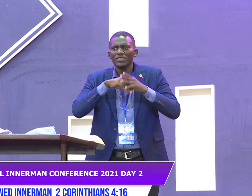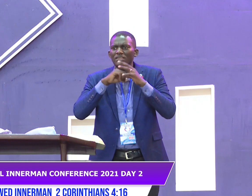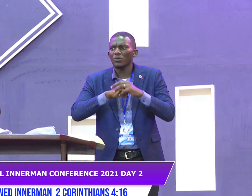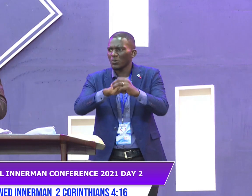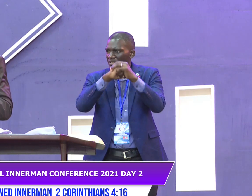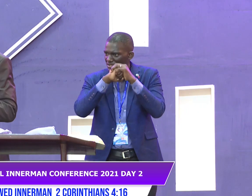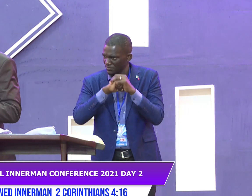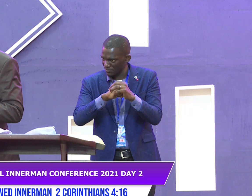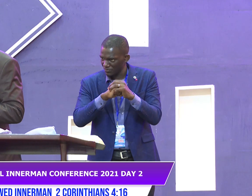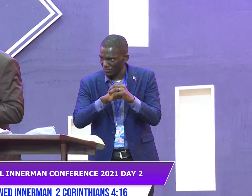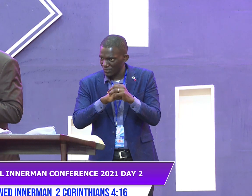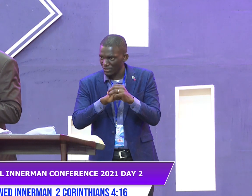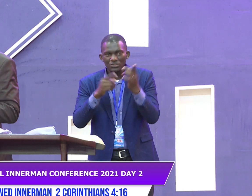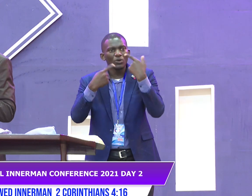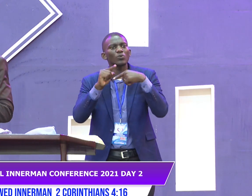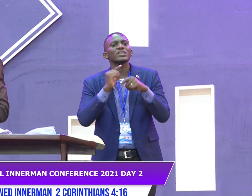How we need it as